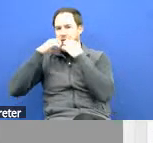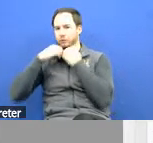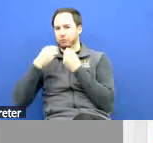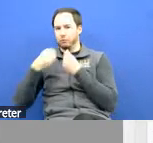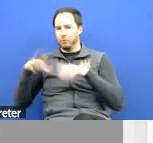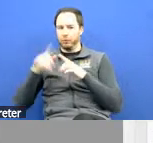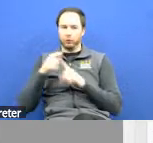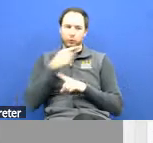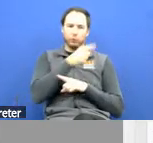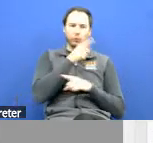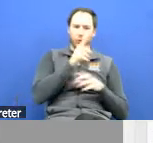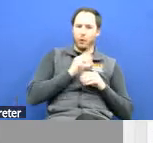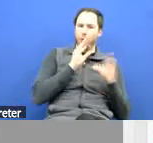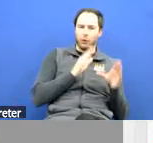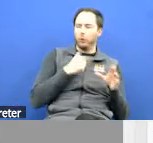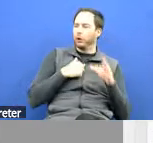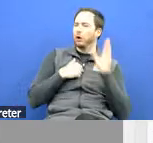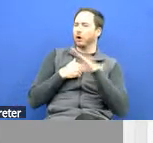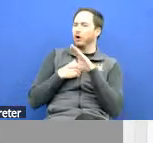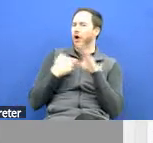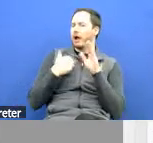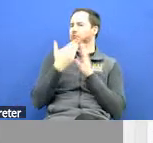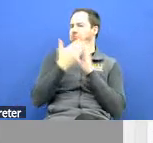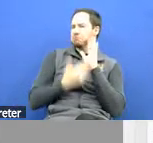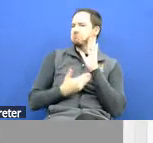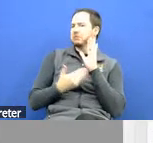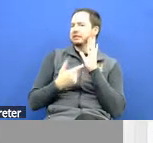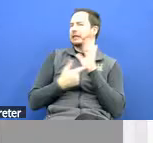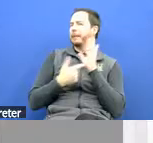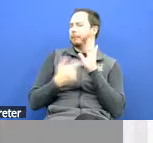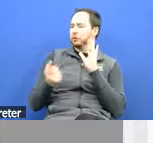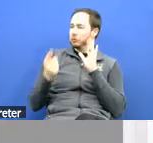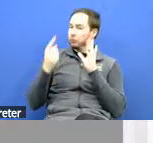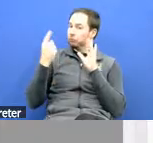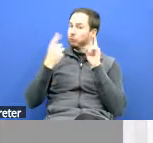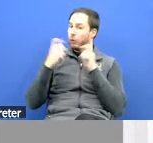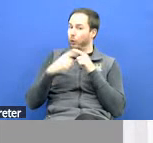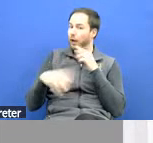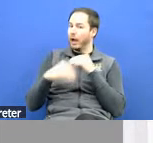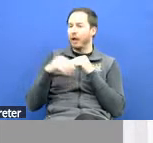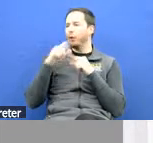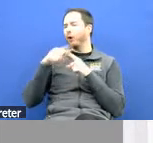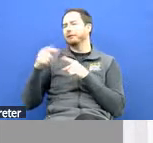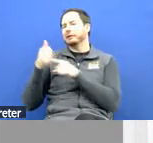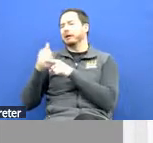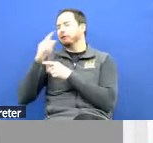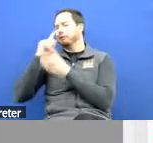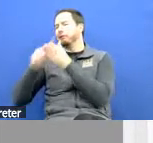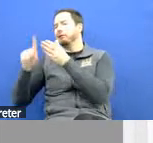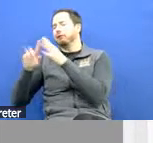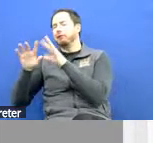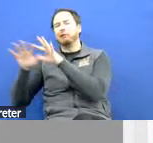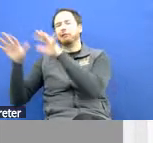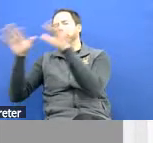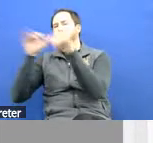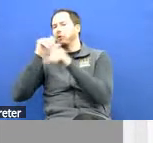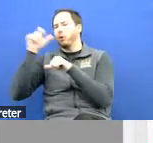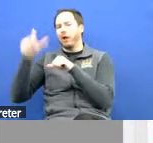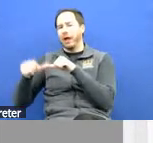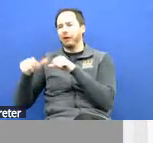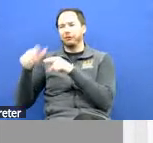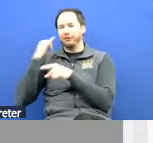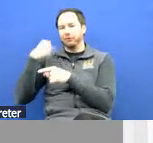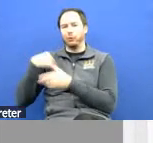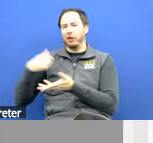do, we wanted to give them guidance to say, hey, when you're looking, don't waste your time going, in stuff that's going to